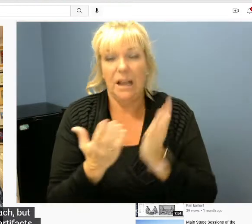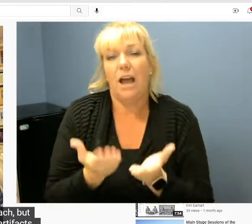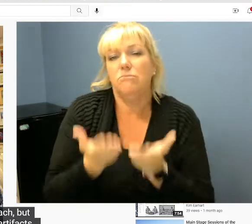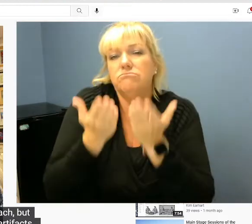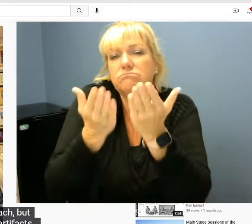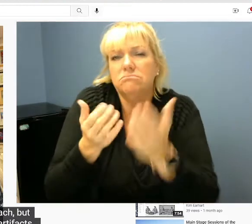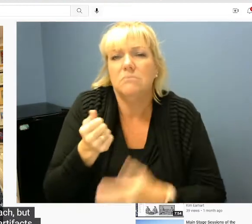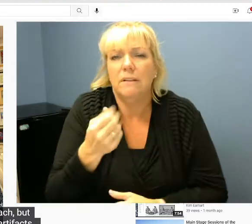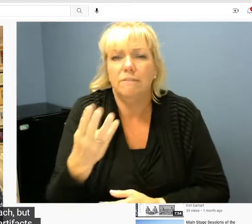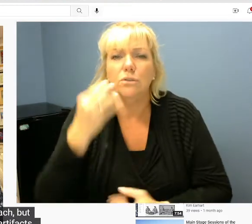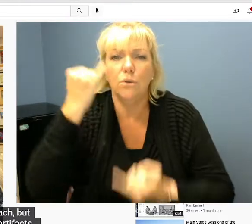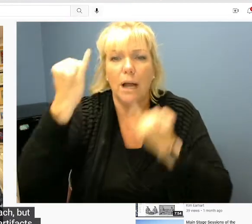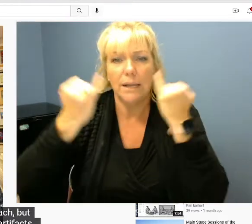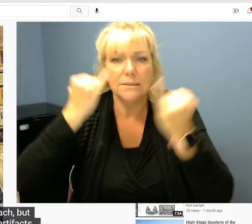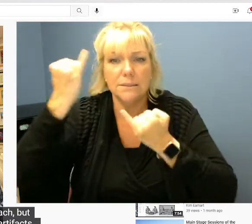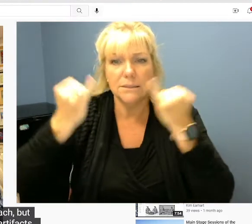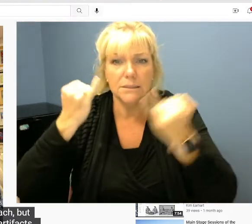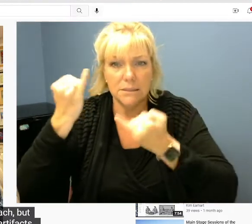guide your